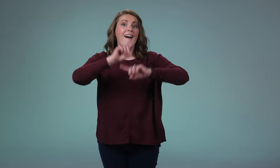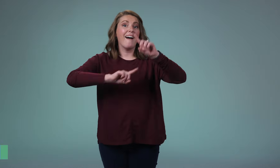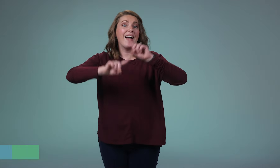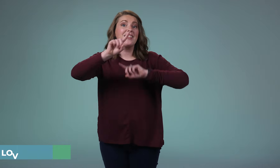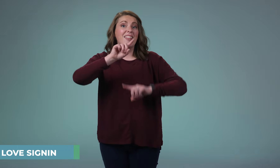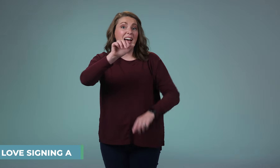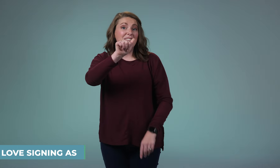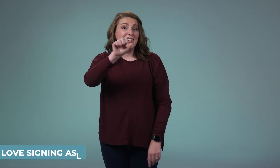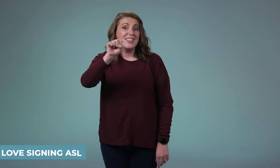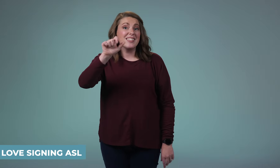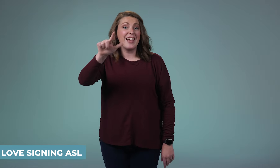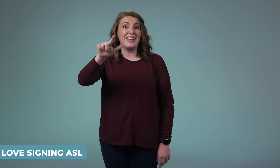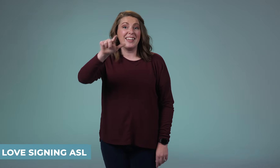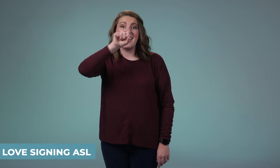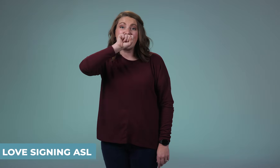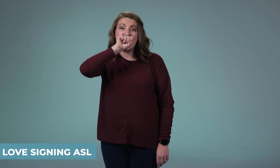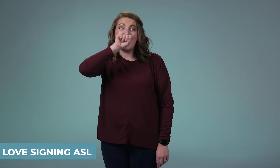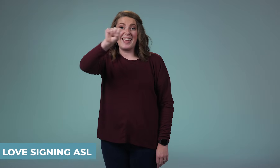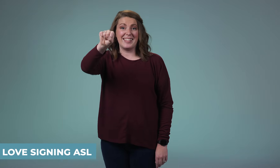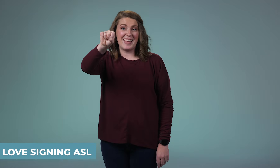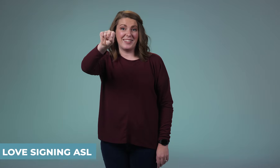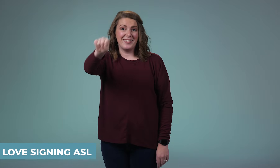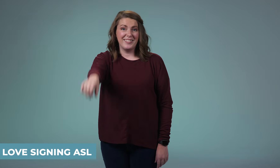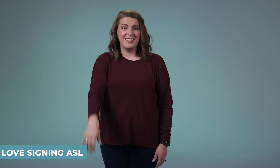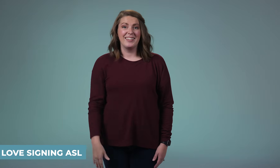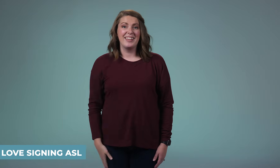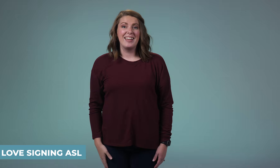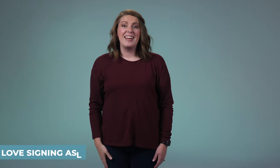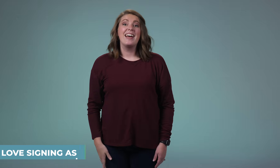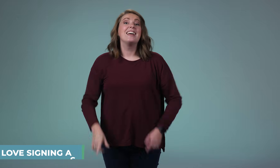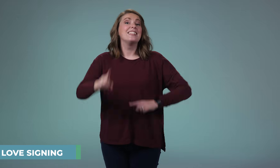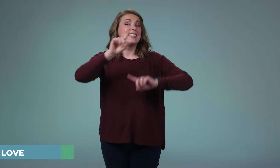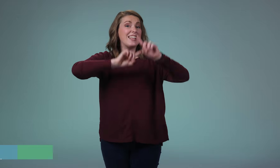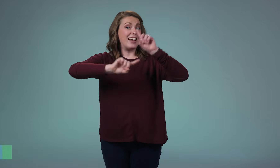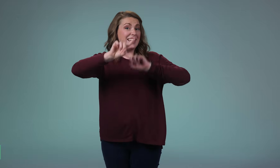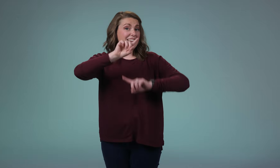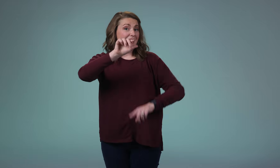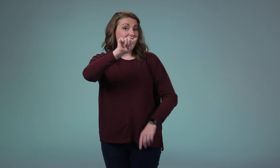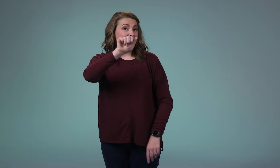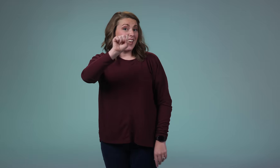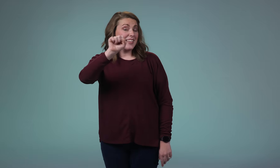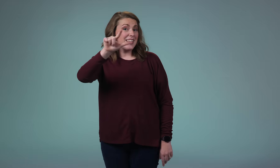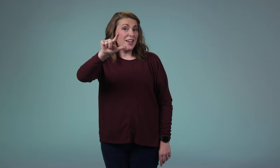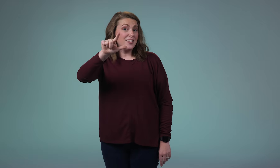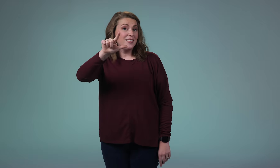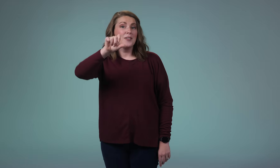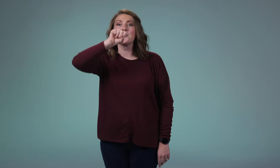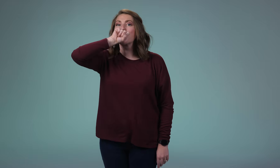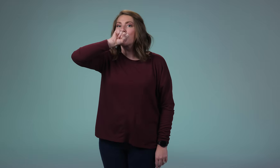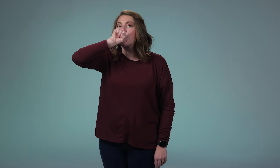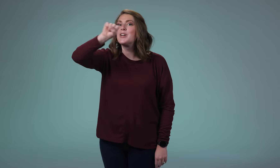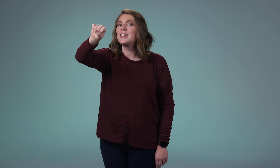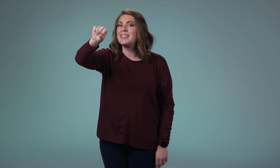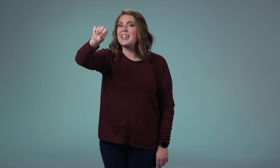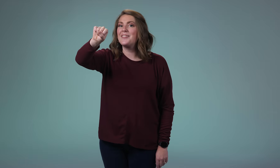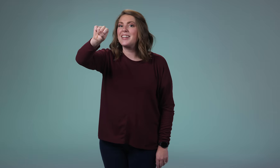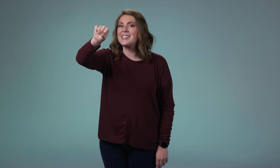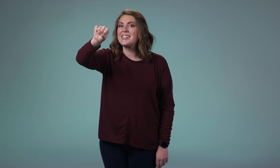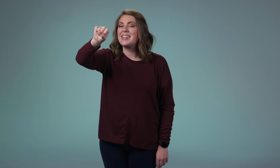I love signing ASL. Signing ASL, love it.